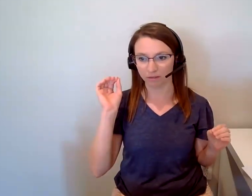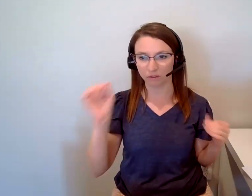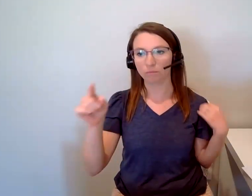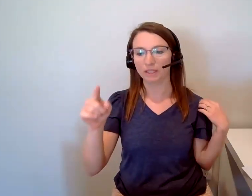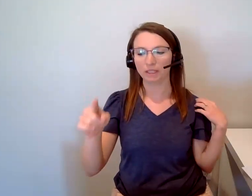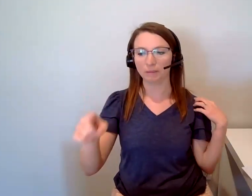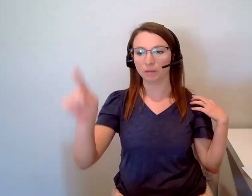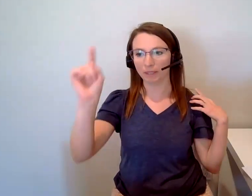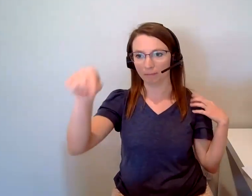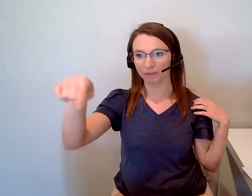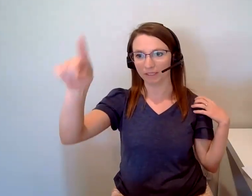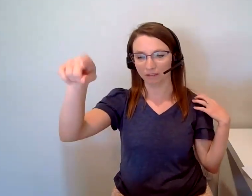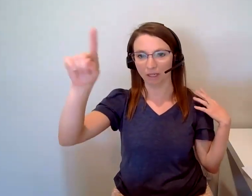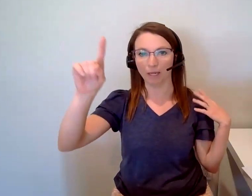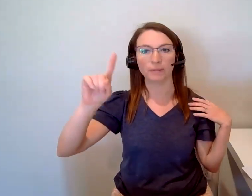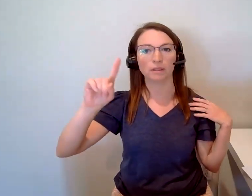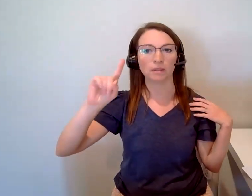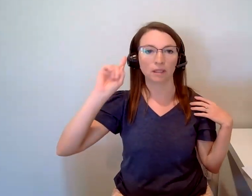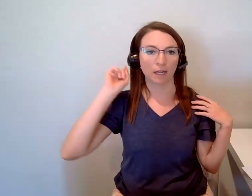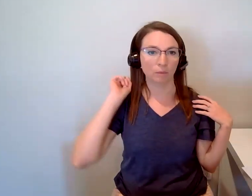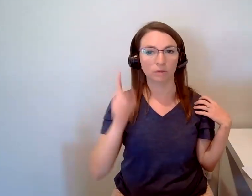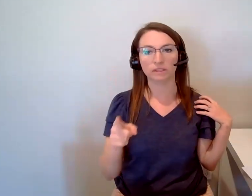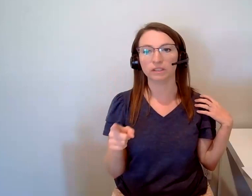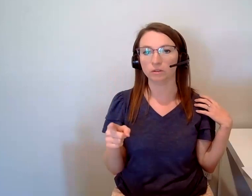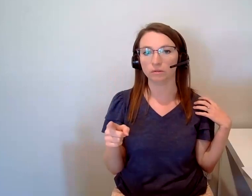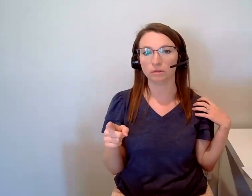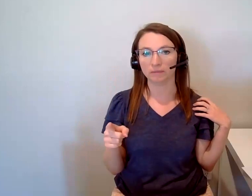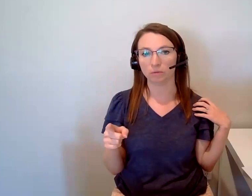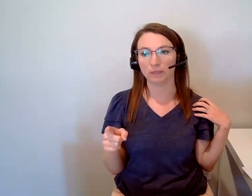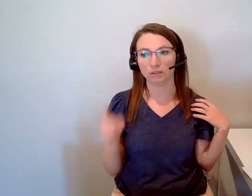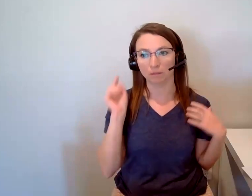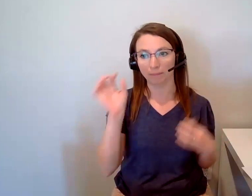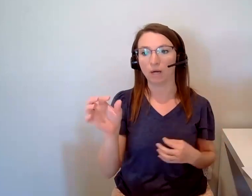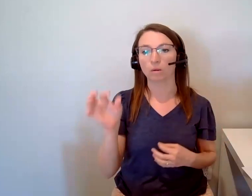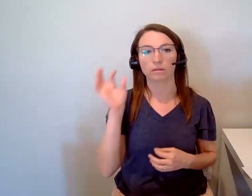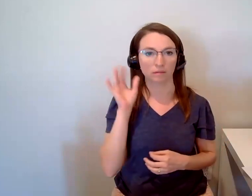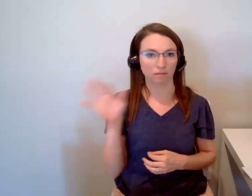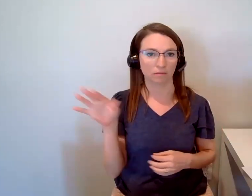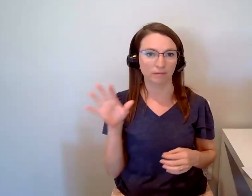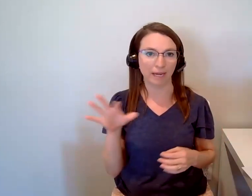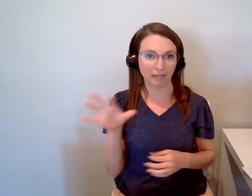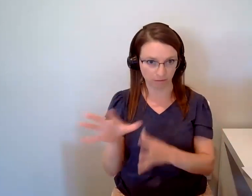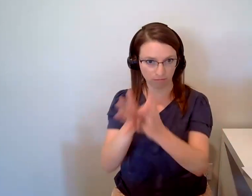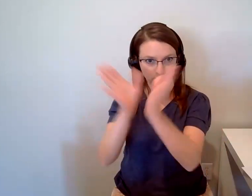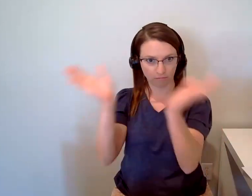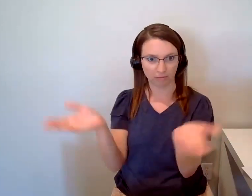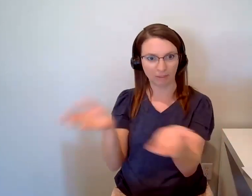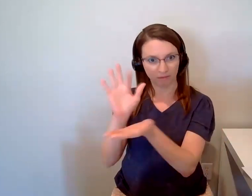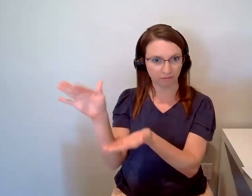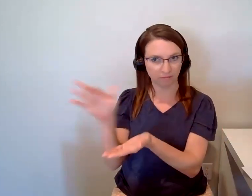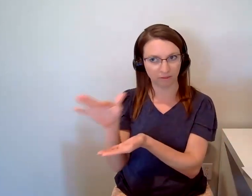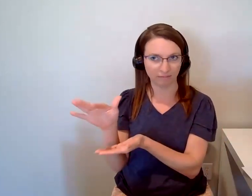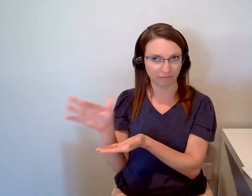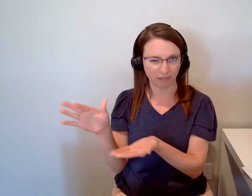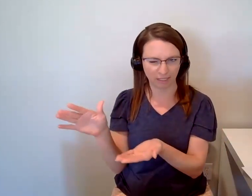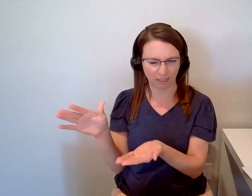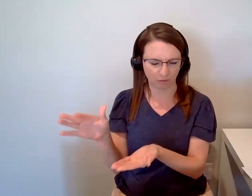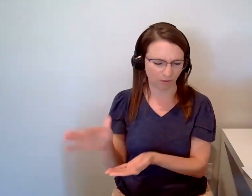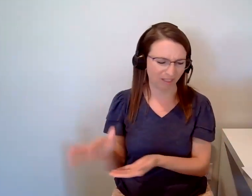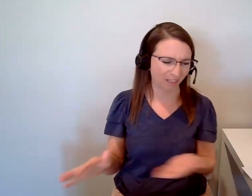shoot me an email. My email's at the top. I will send you some information about that, about deaf signing, or I can't